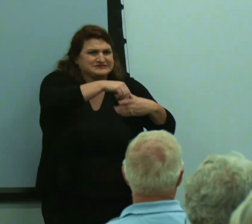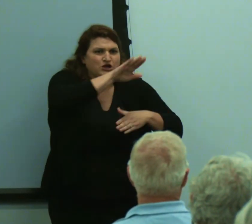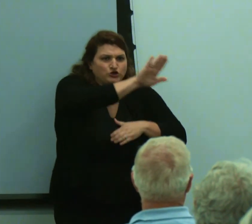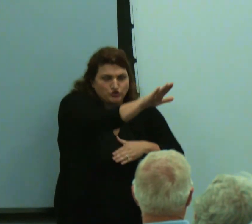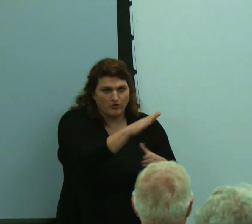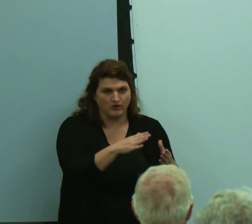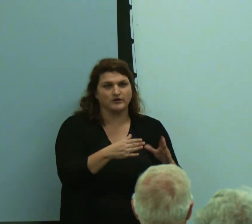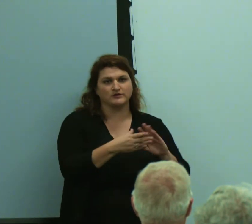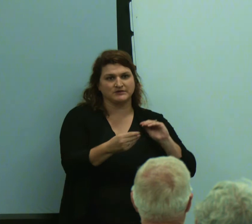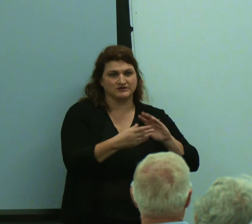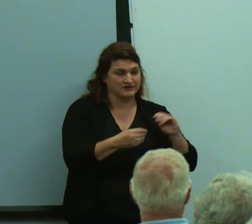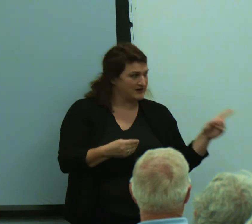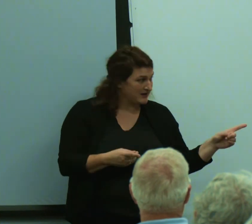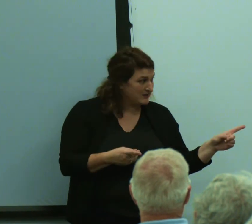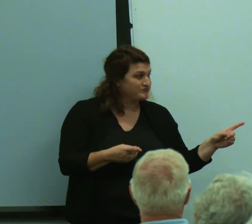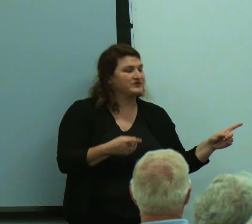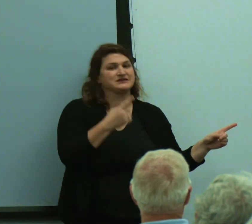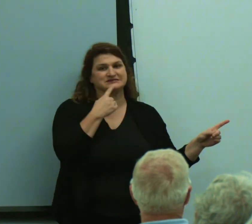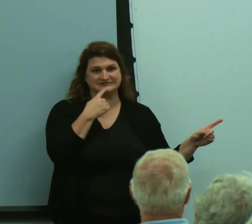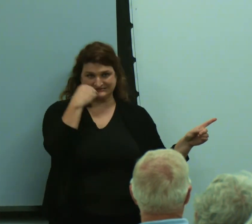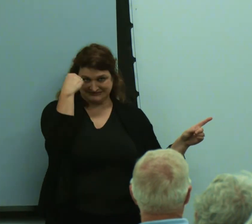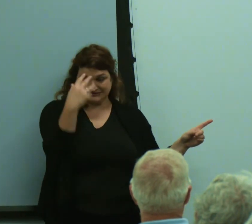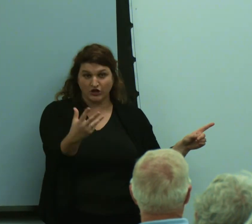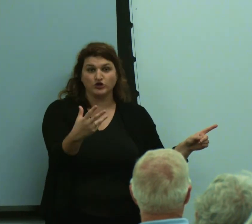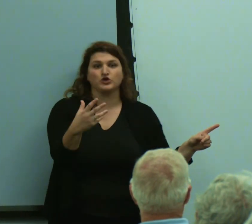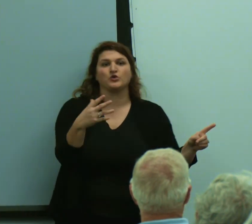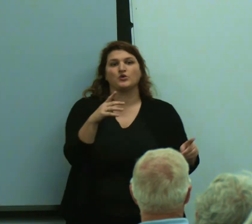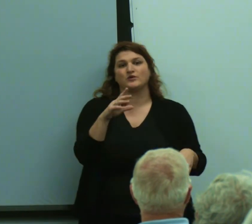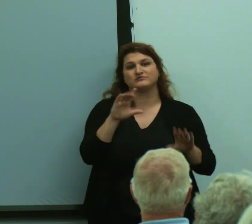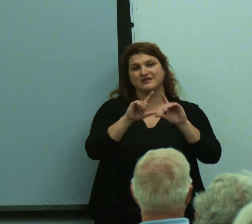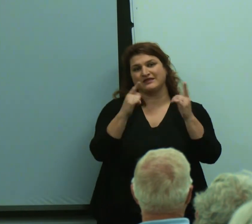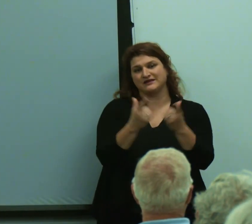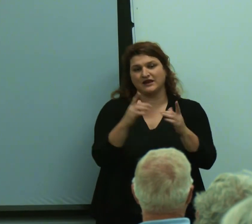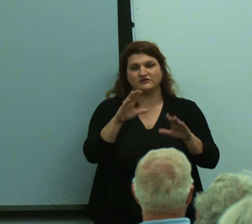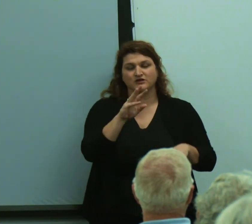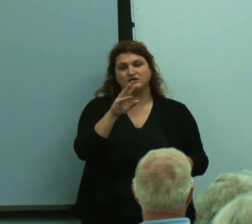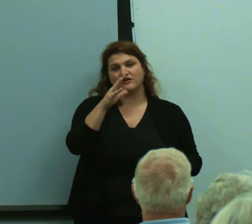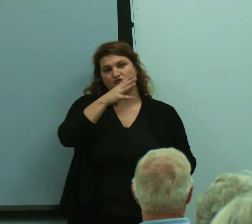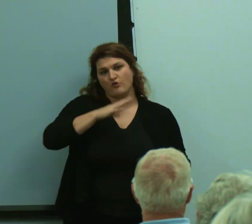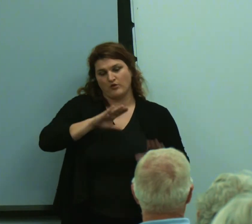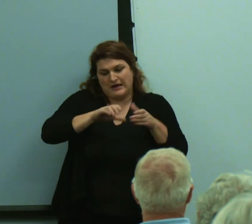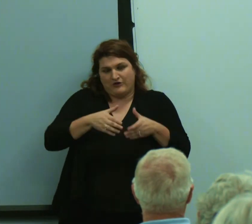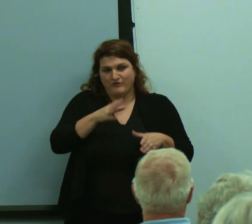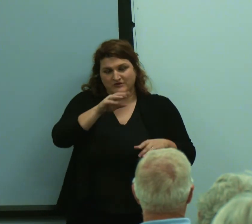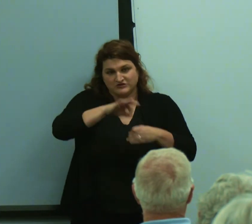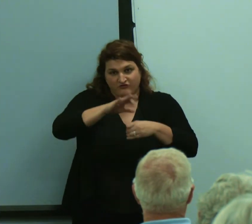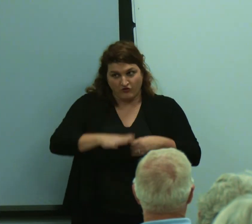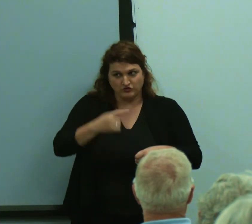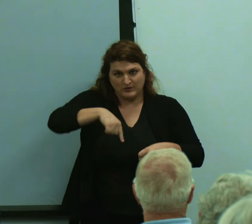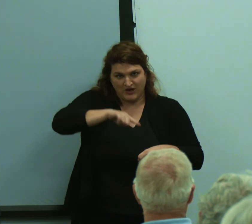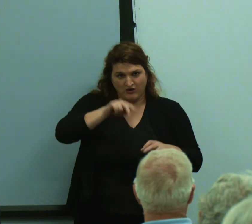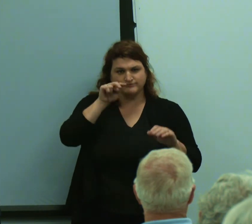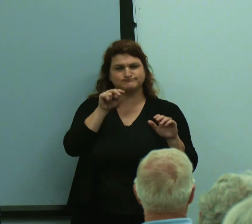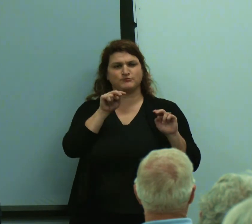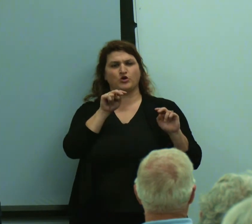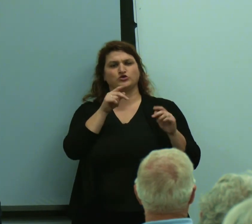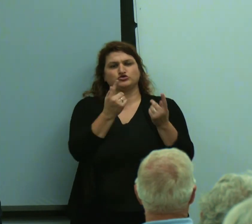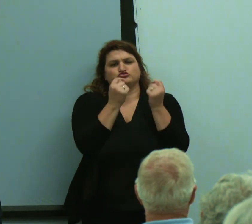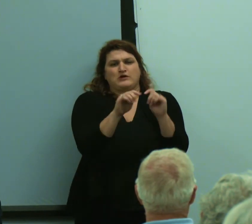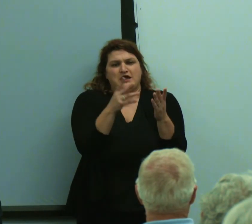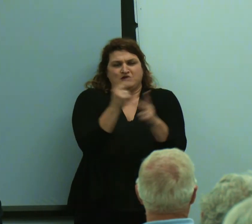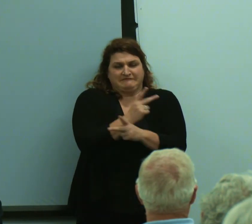at Ohio, is looking into ranked choice voting and doing a study about that. If you want to look at how